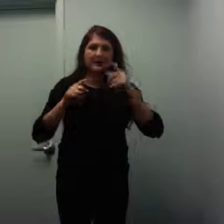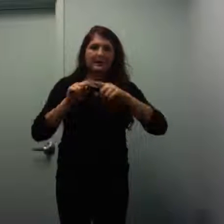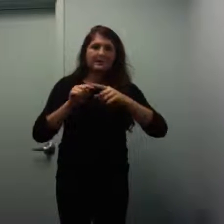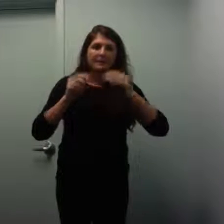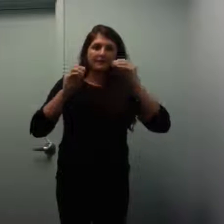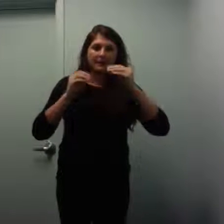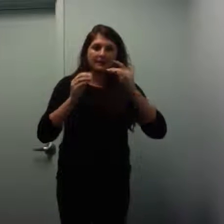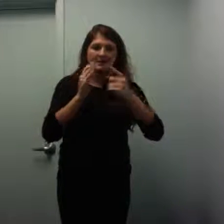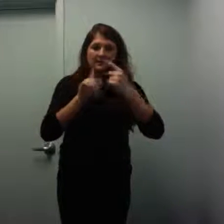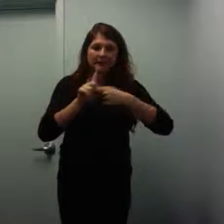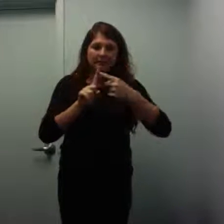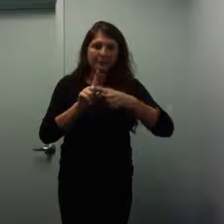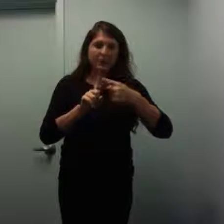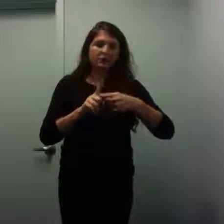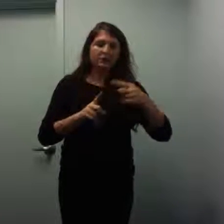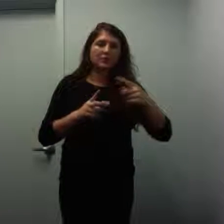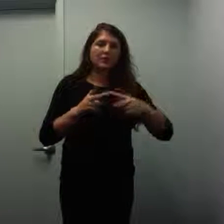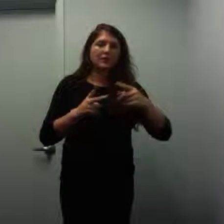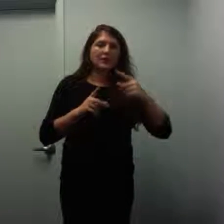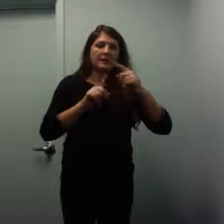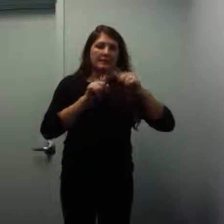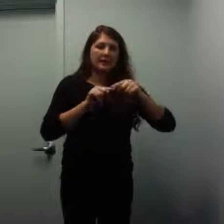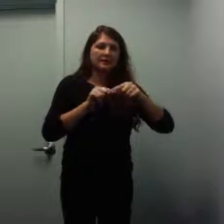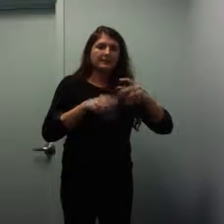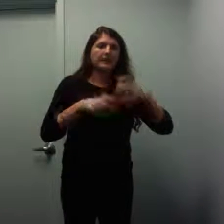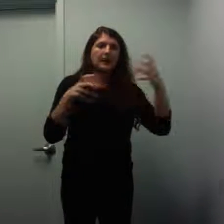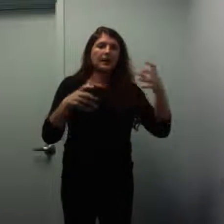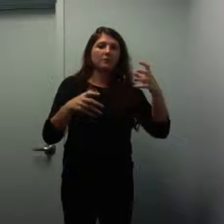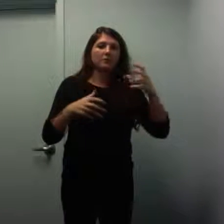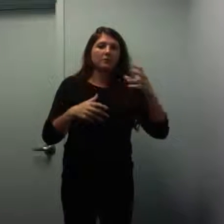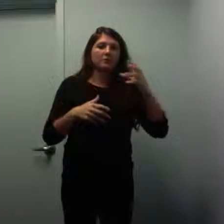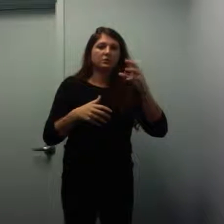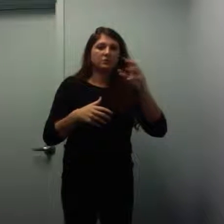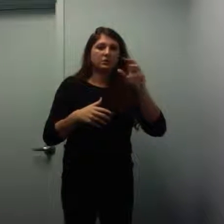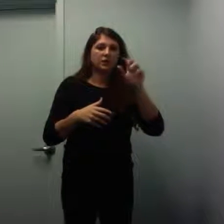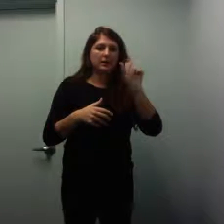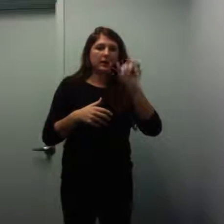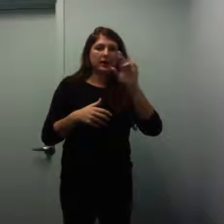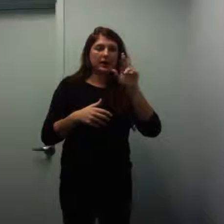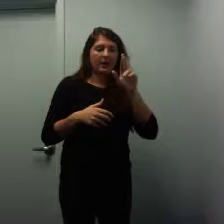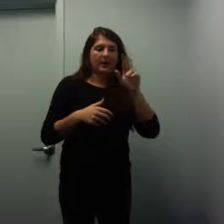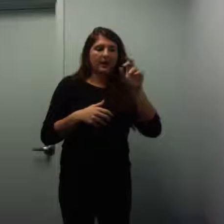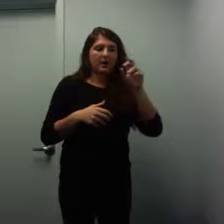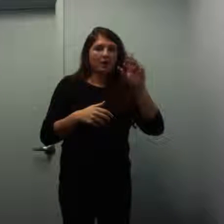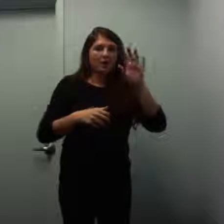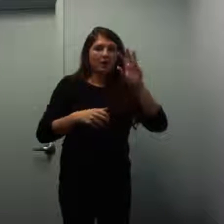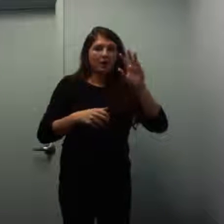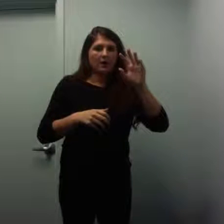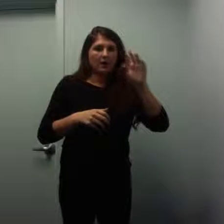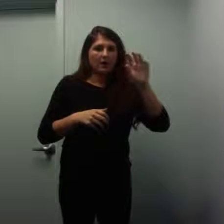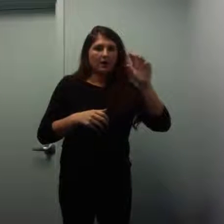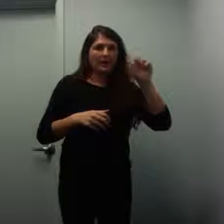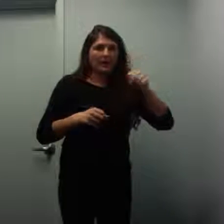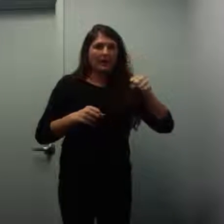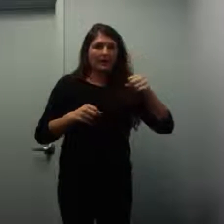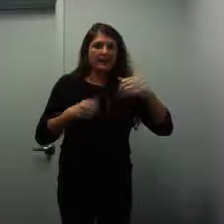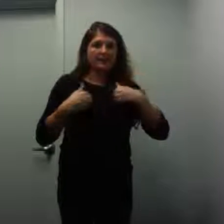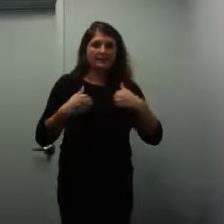or how much water vapor the air can hold, how much is actually in it, and that's relative humidity. The device they use is called